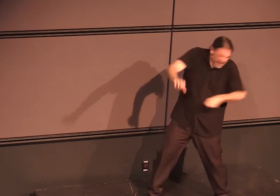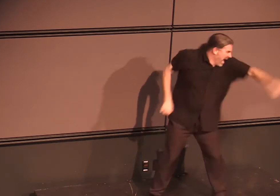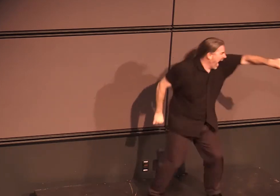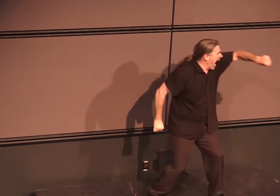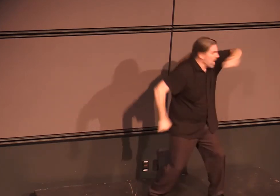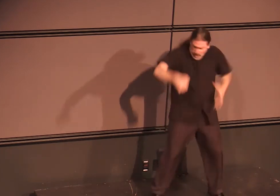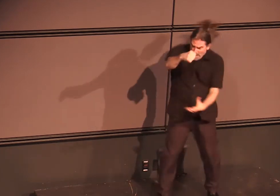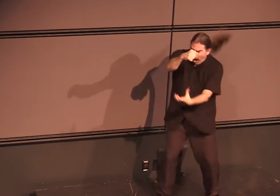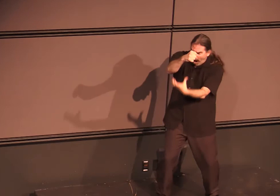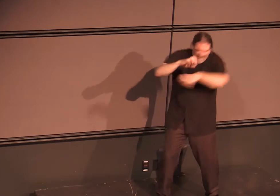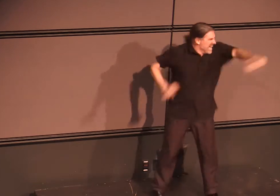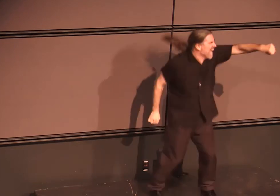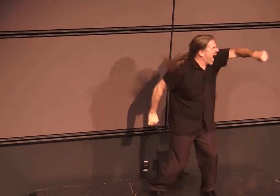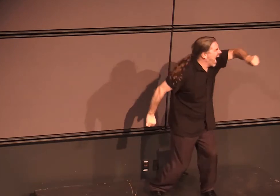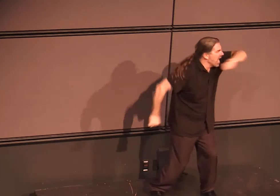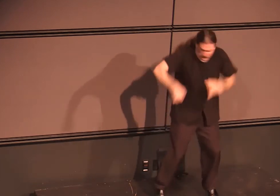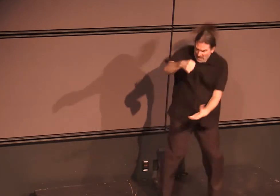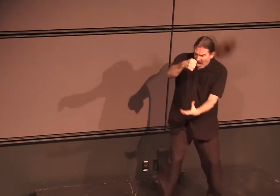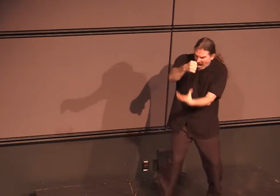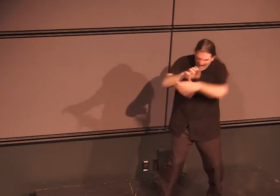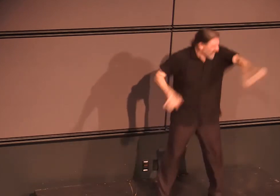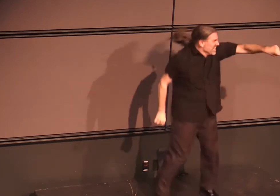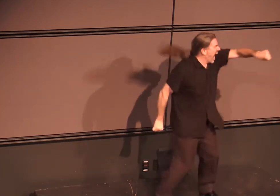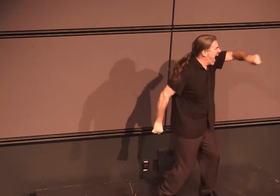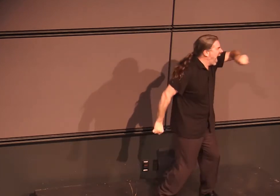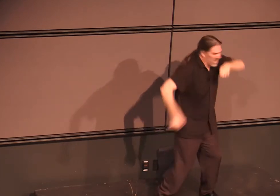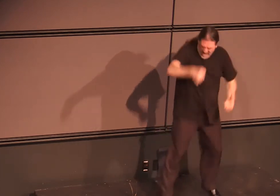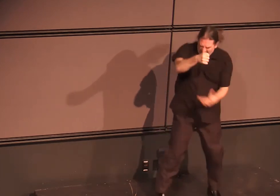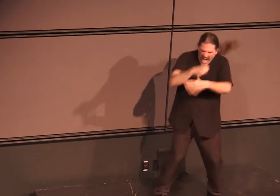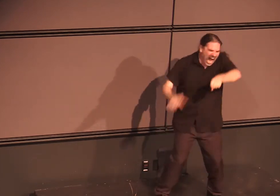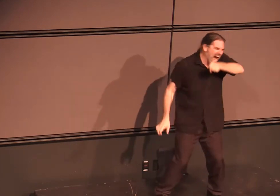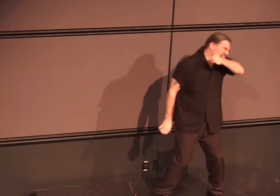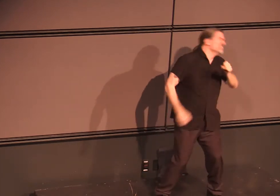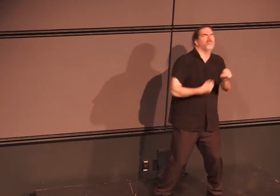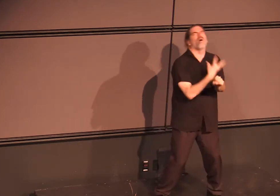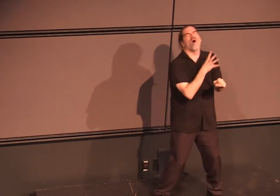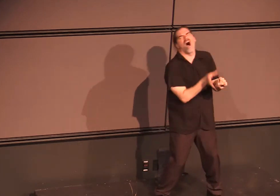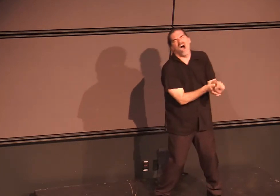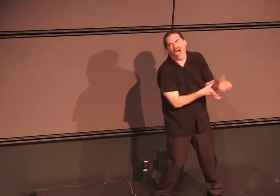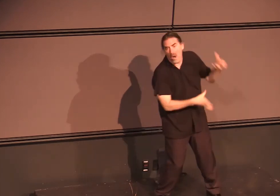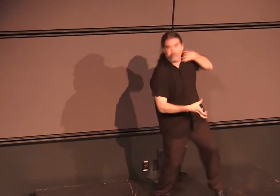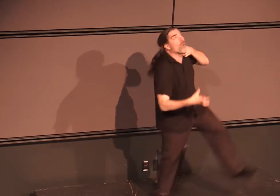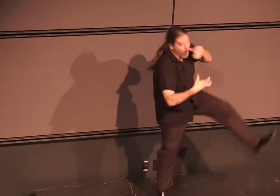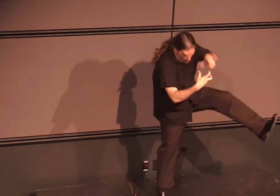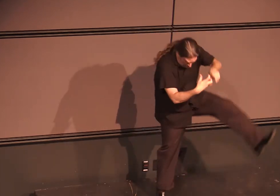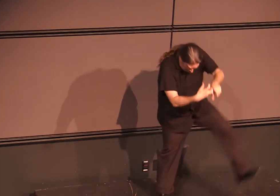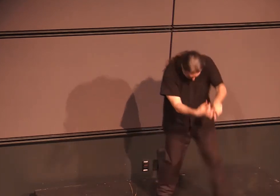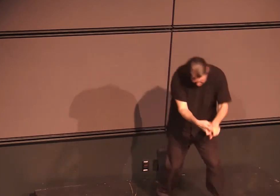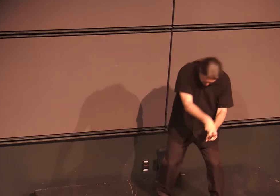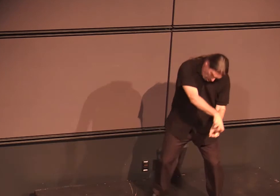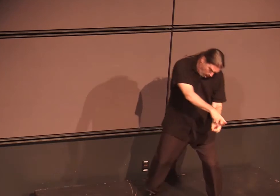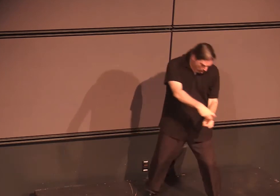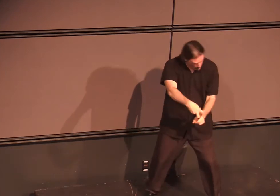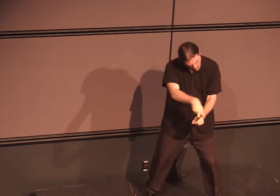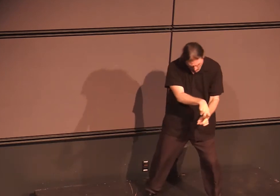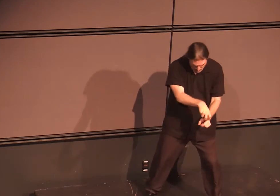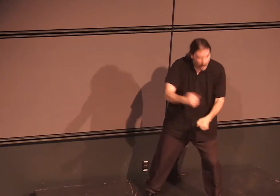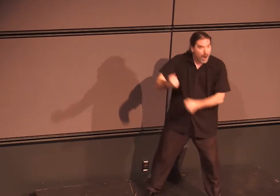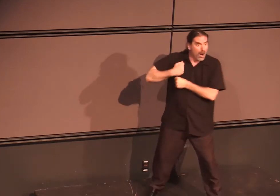wine. Charlie goes for unpadded arm. Bursting skin, Charlie goes for the jugular. And into